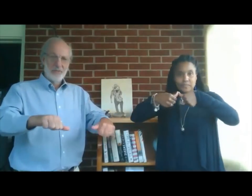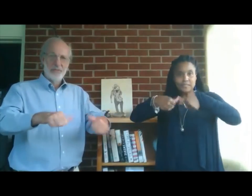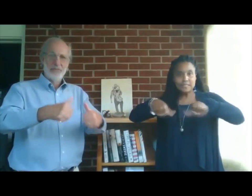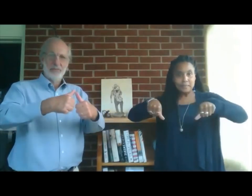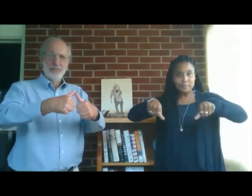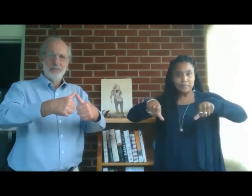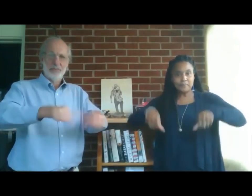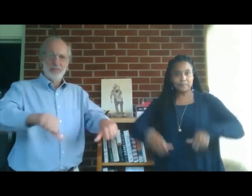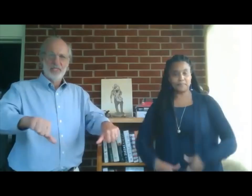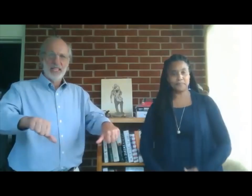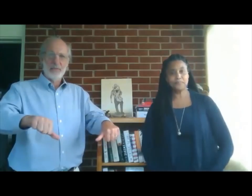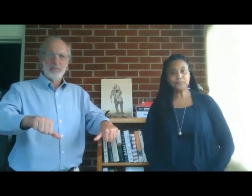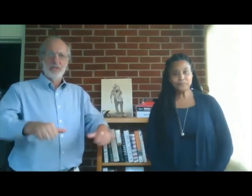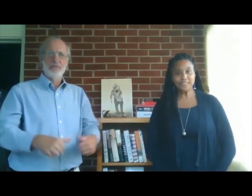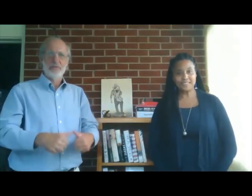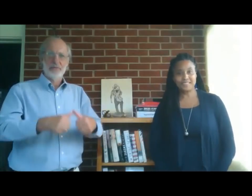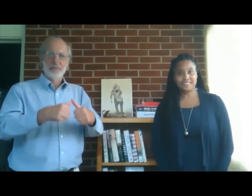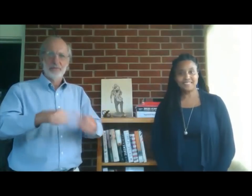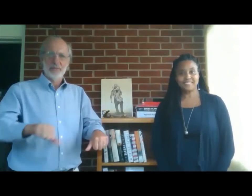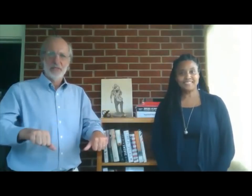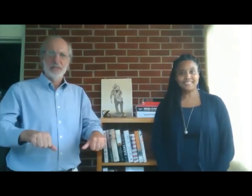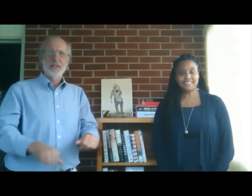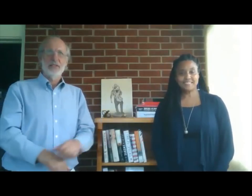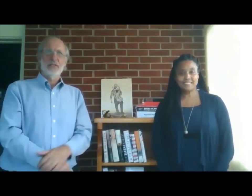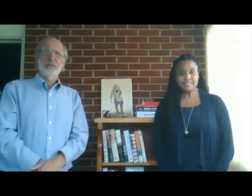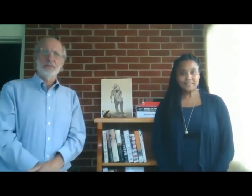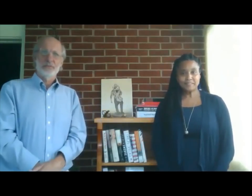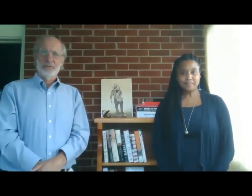Tape. Tape. Tape. Yes.